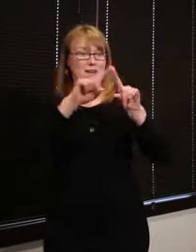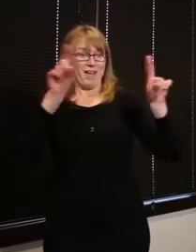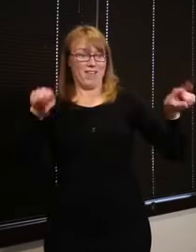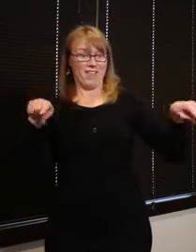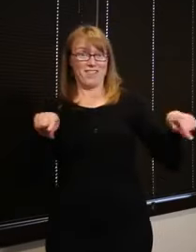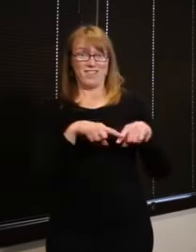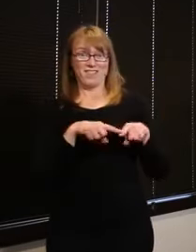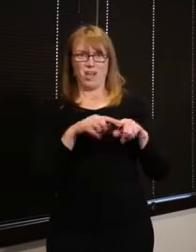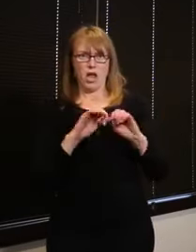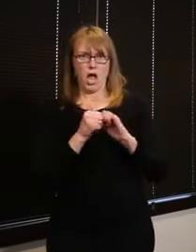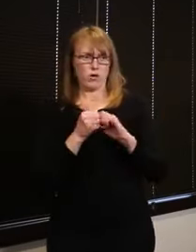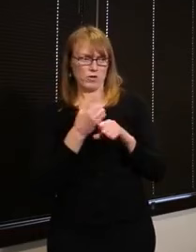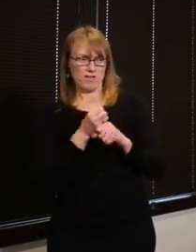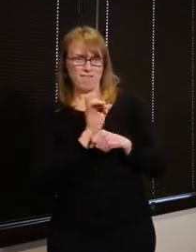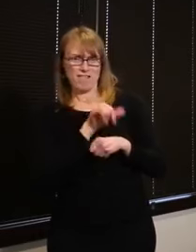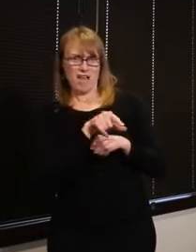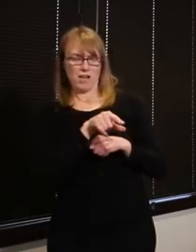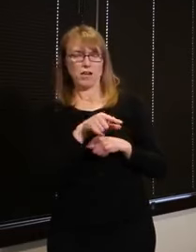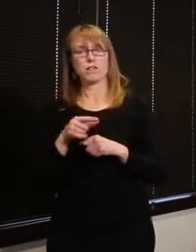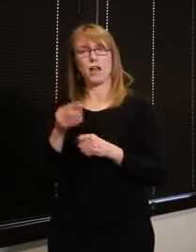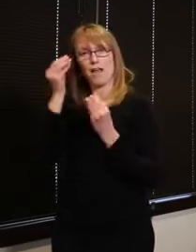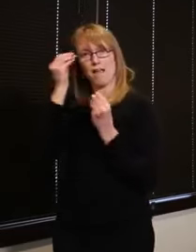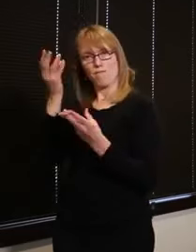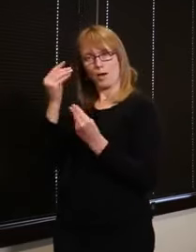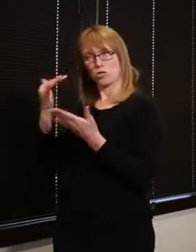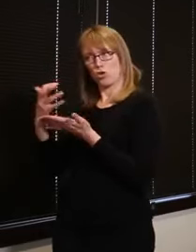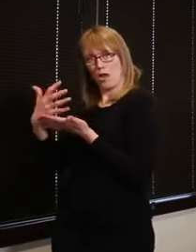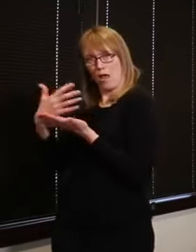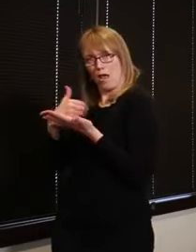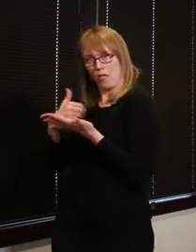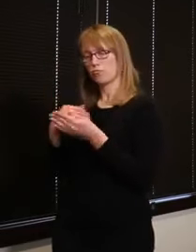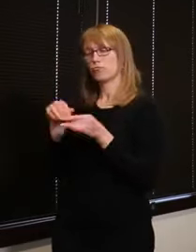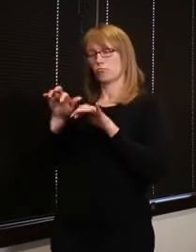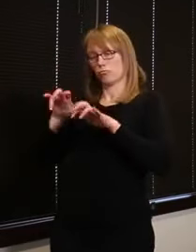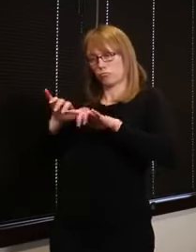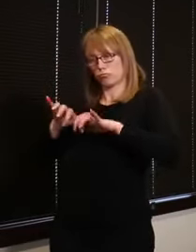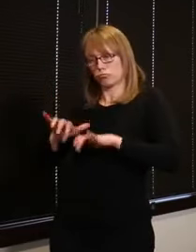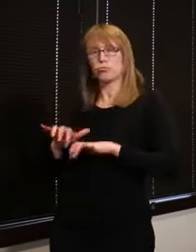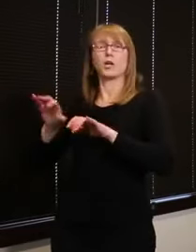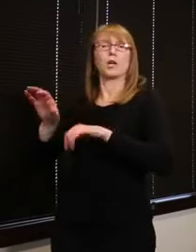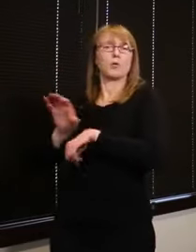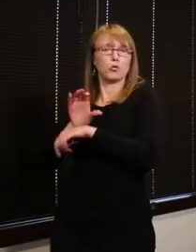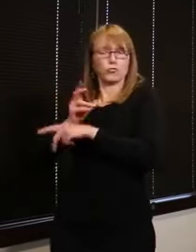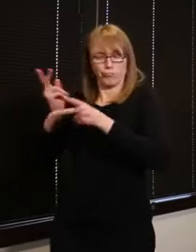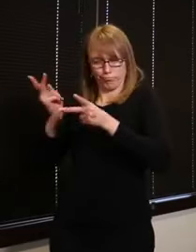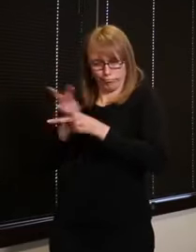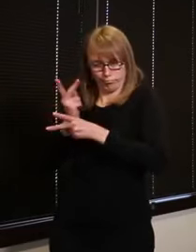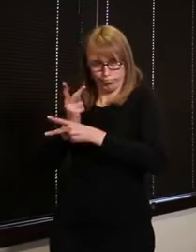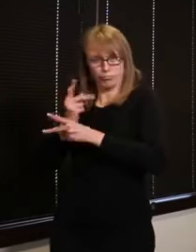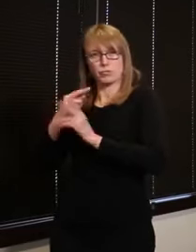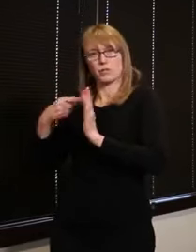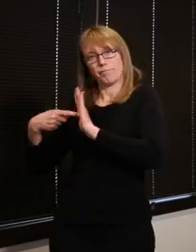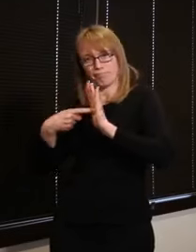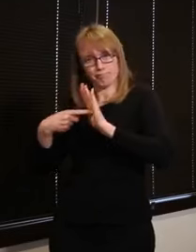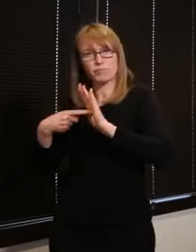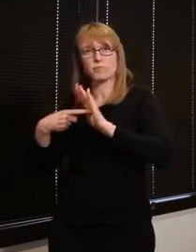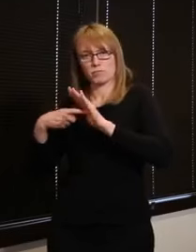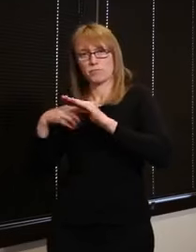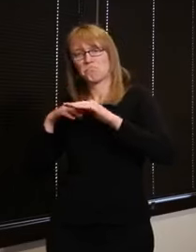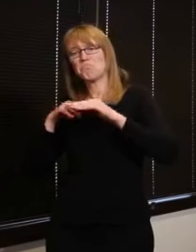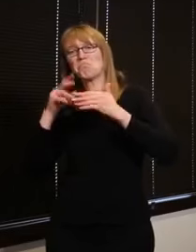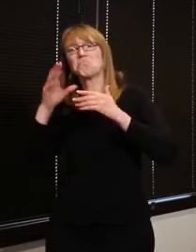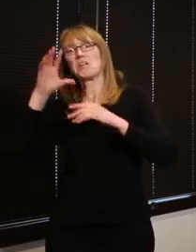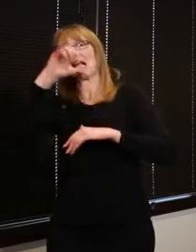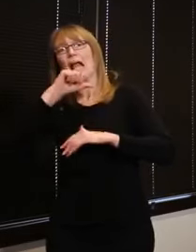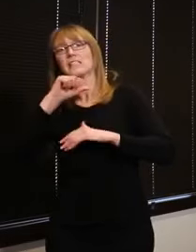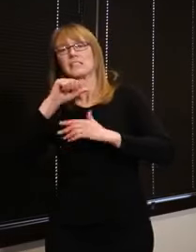analogy, as the pandemic continues its spread across our region, it's not really across our region, it's how it spreads within our